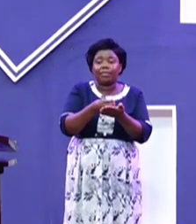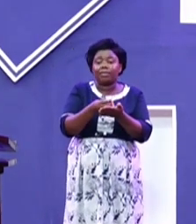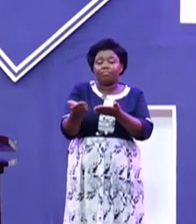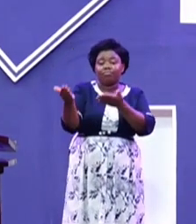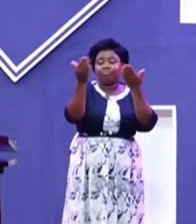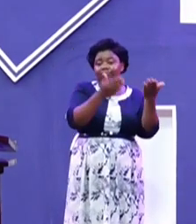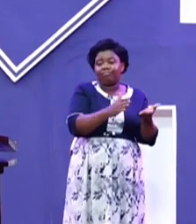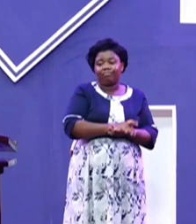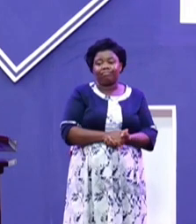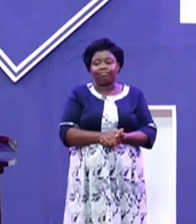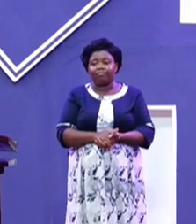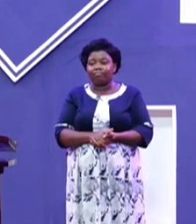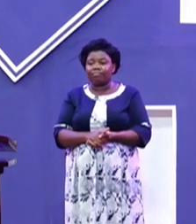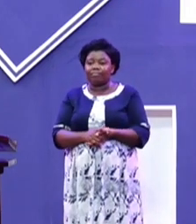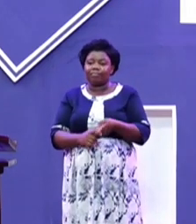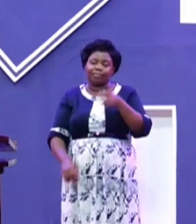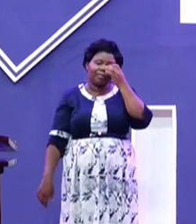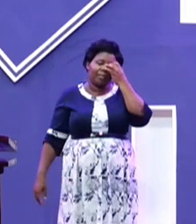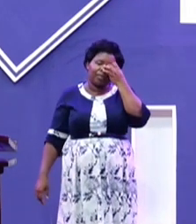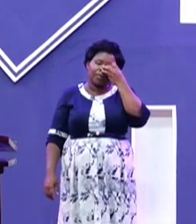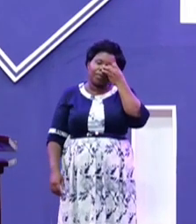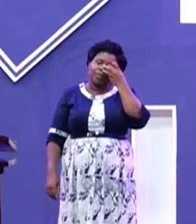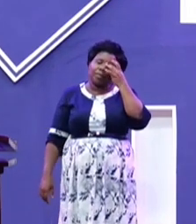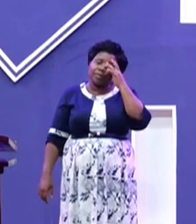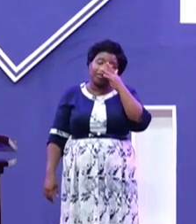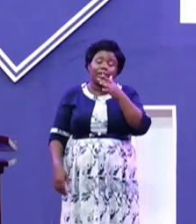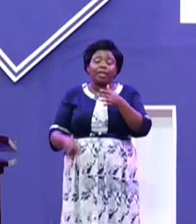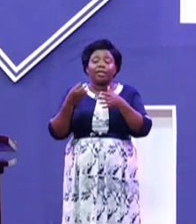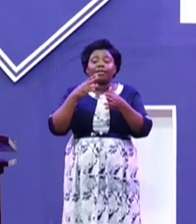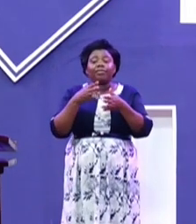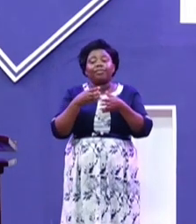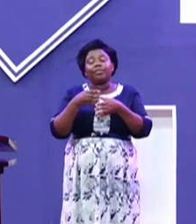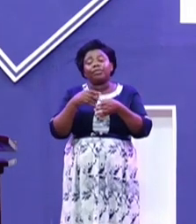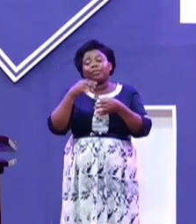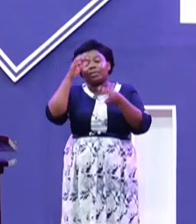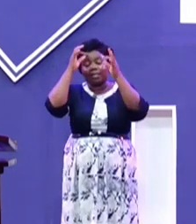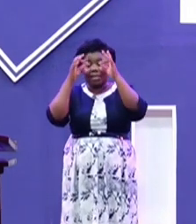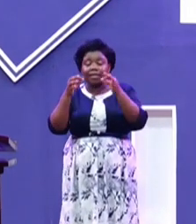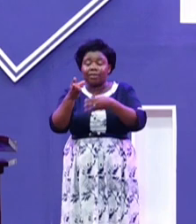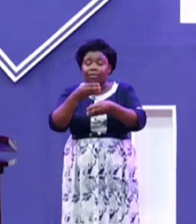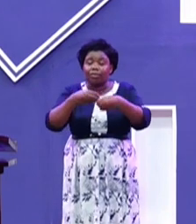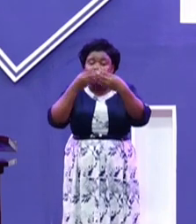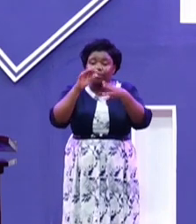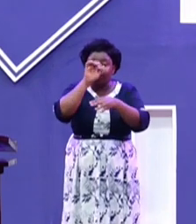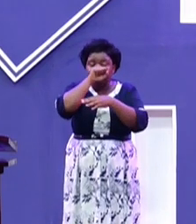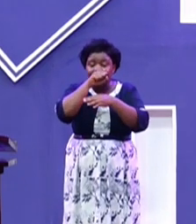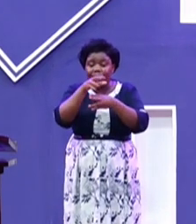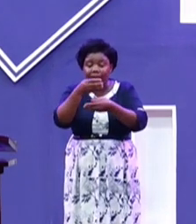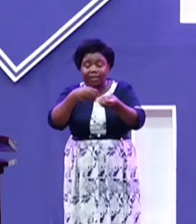ng'ananiya ky'owadde Katonda bw'okatunda miliyoni gireete ennamba bw'eba